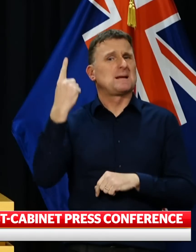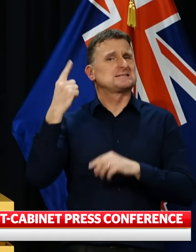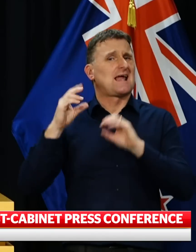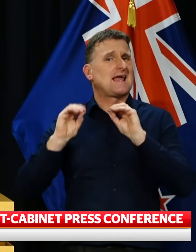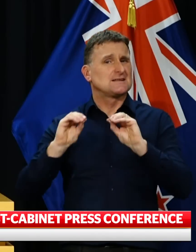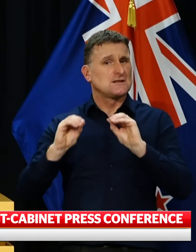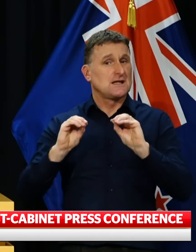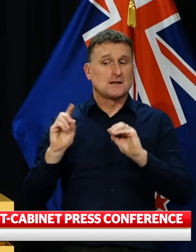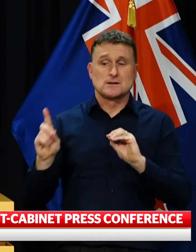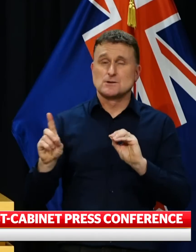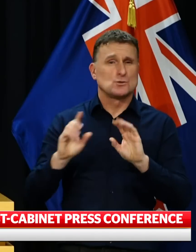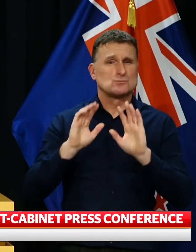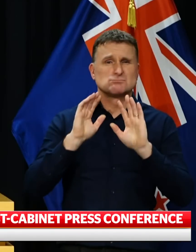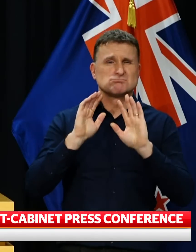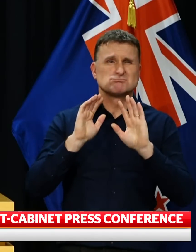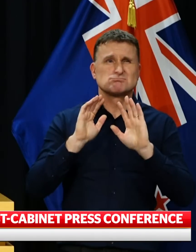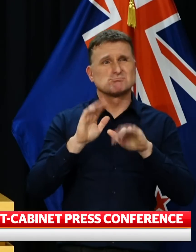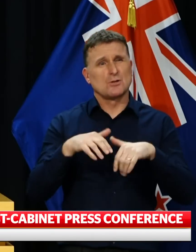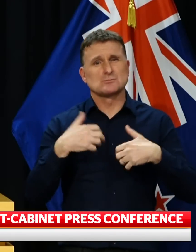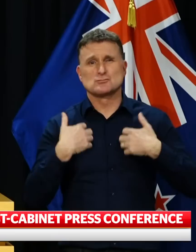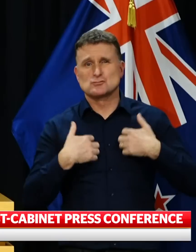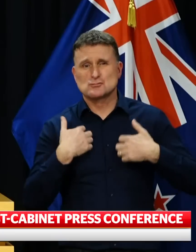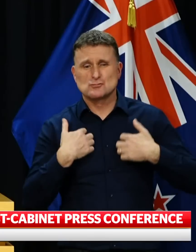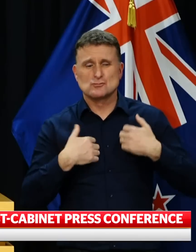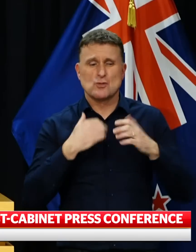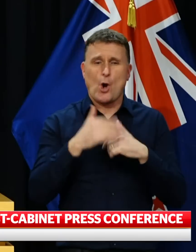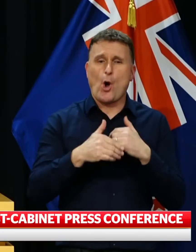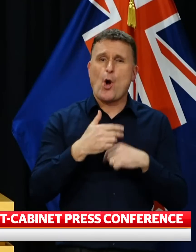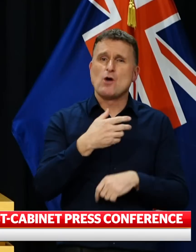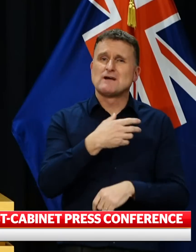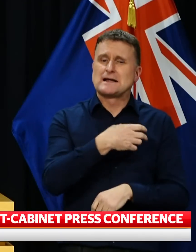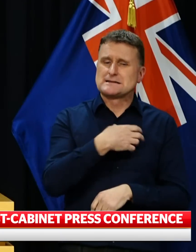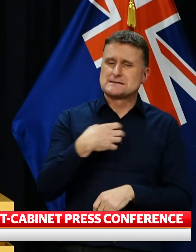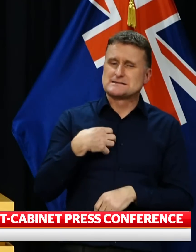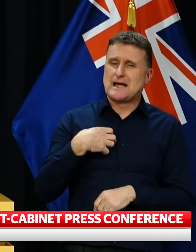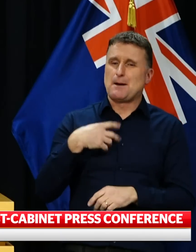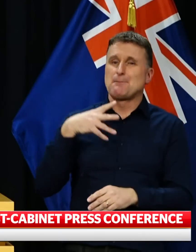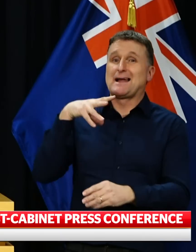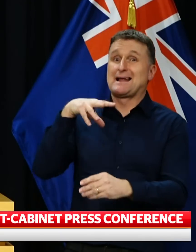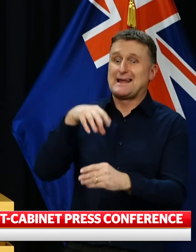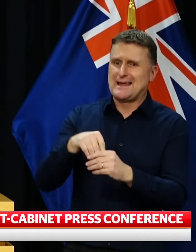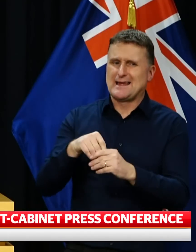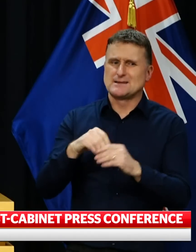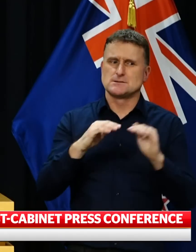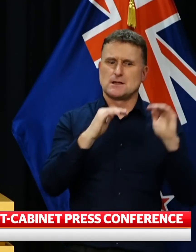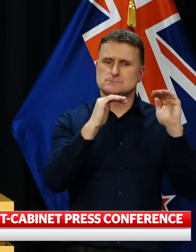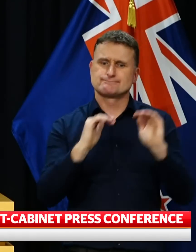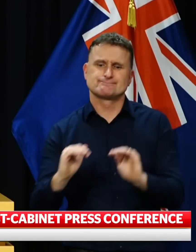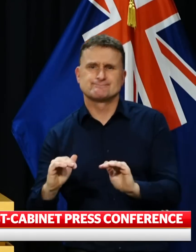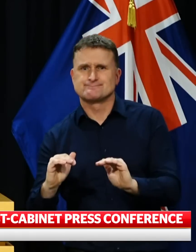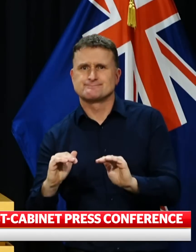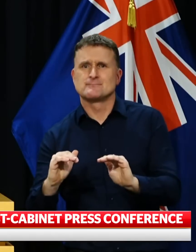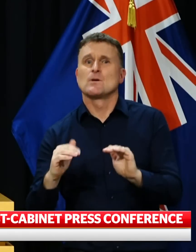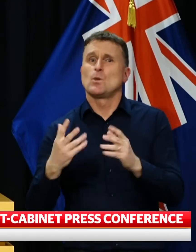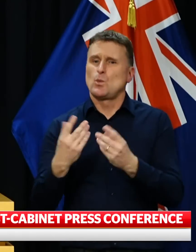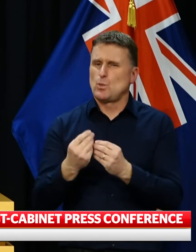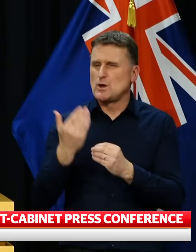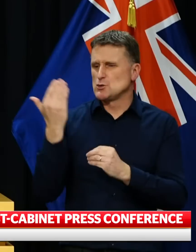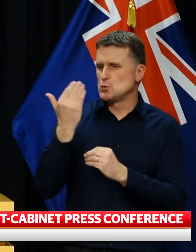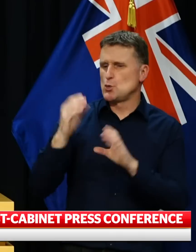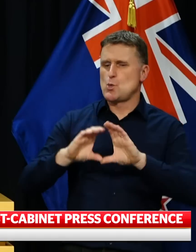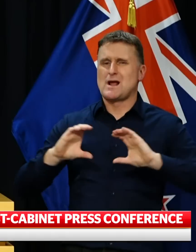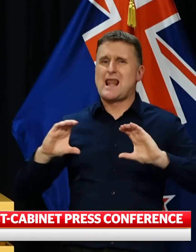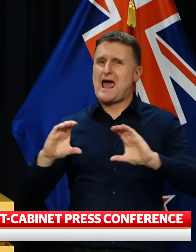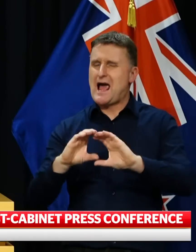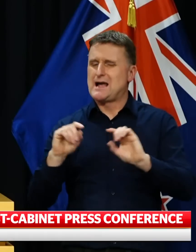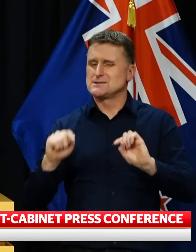on government getting too prescriptive down into classrooms? Is this a bit of another kind of road to Damascus conversion here? This was work that started